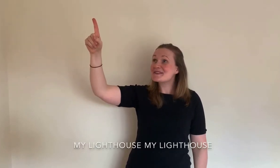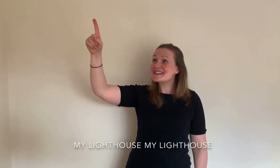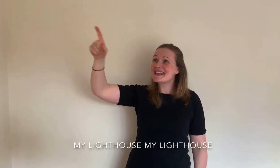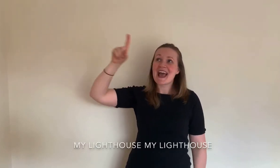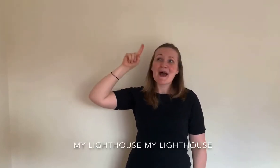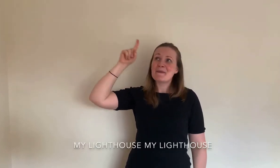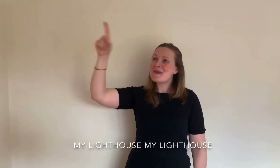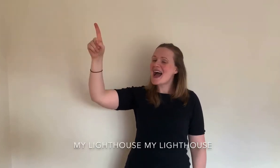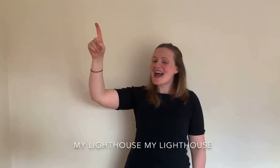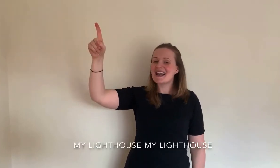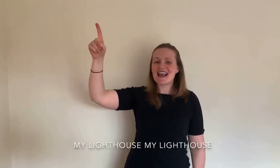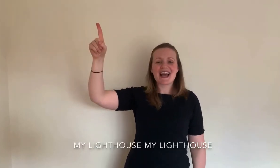my